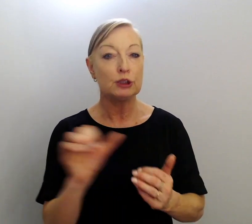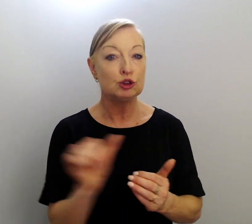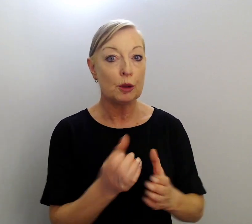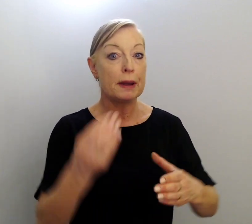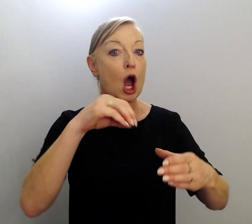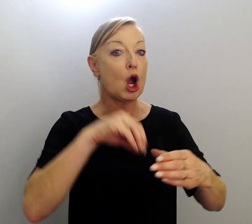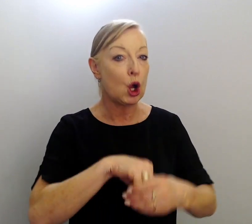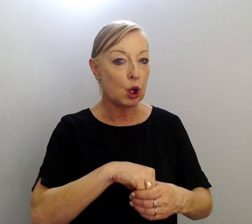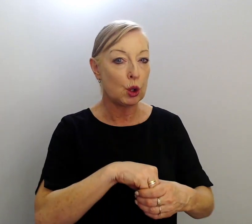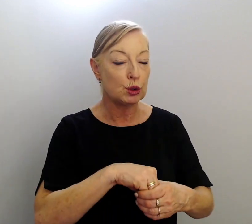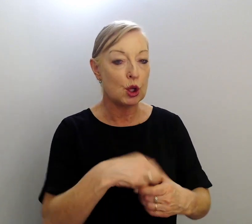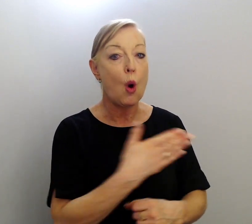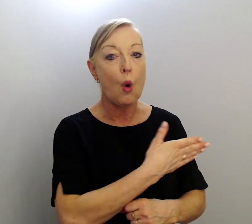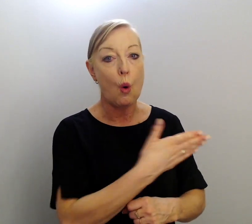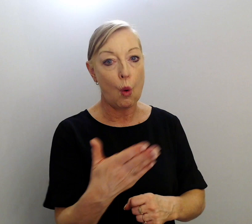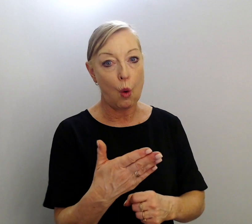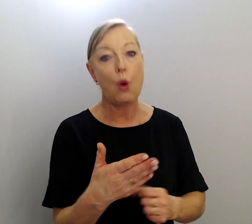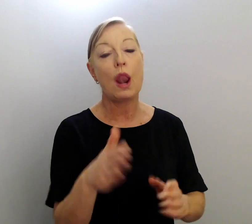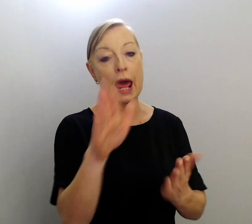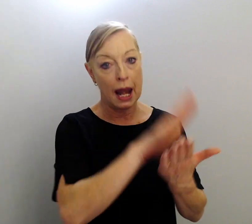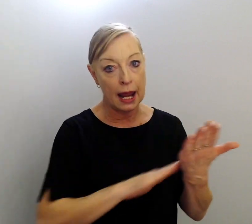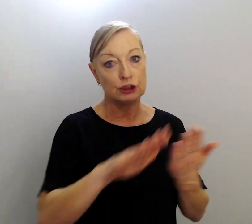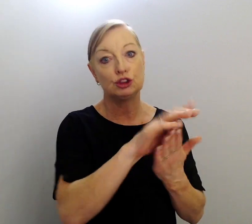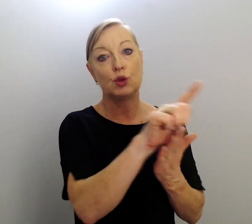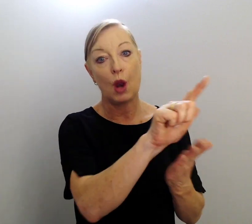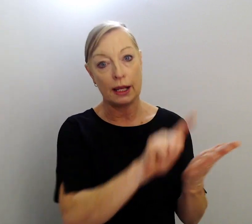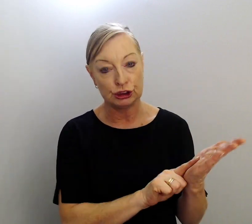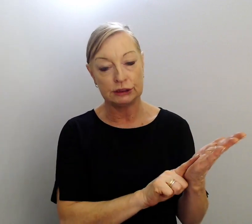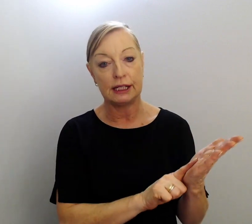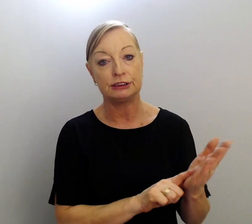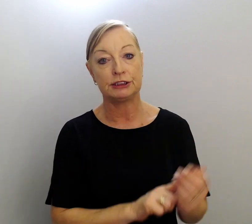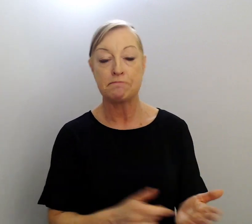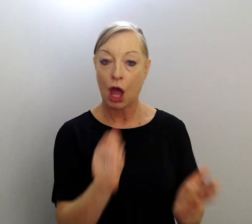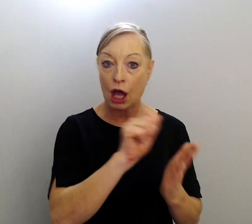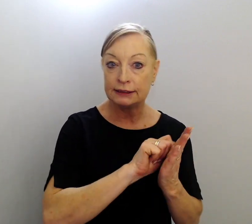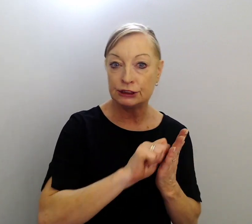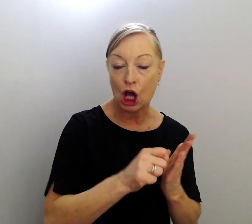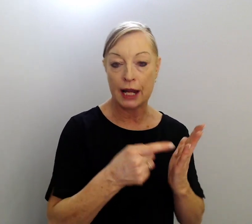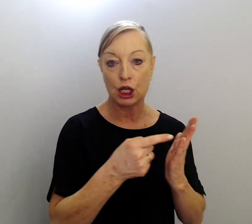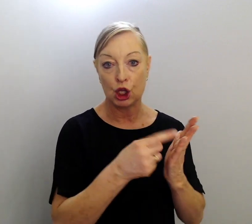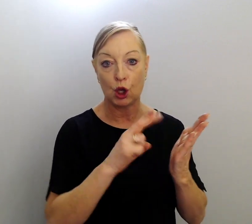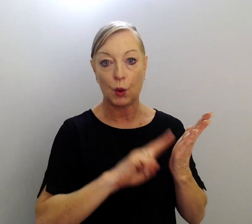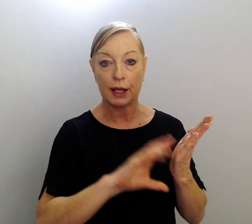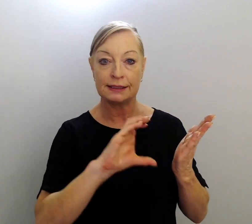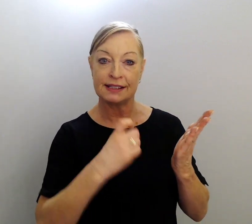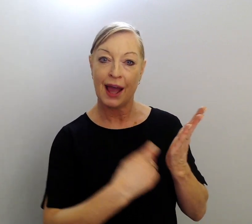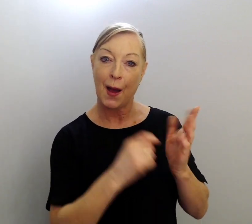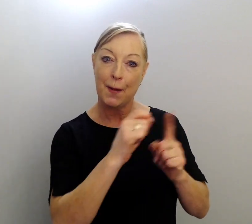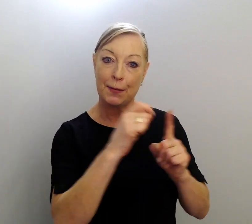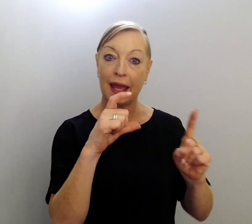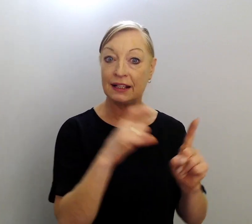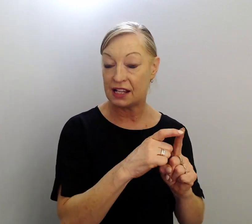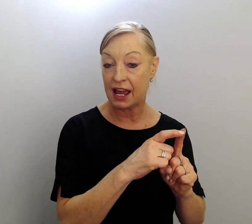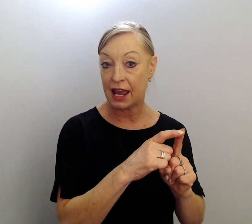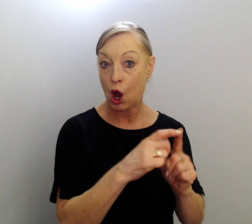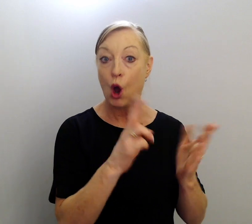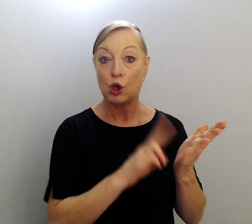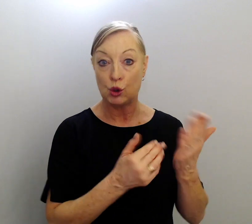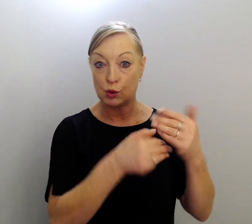that accessibility should be included in domestic legislation. By signing the UN